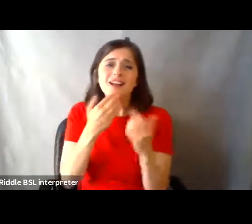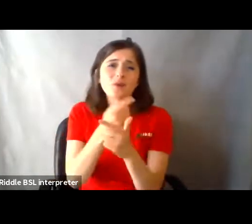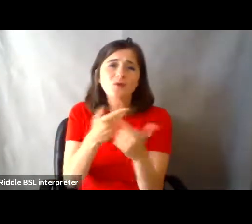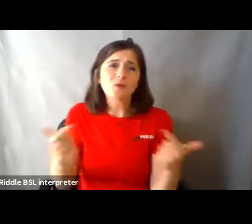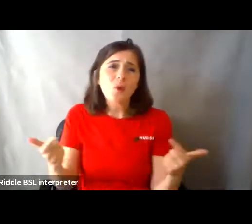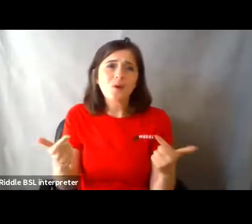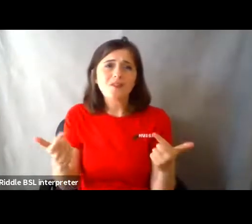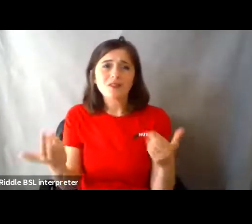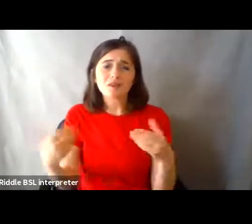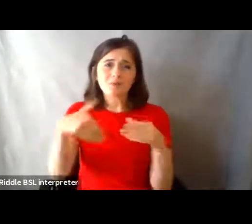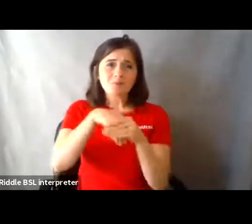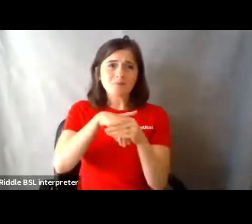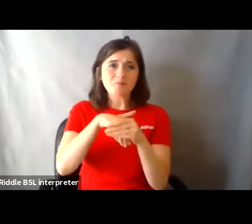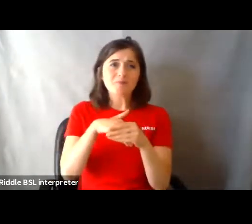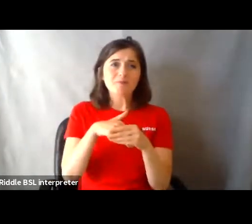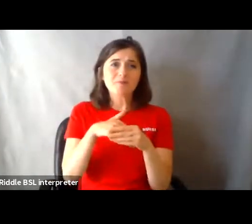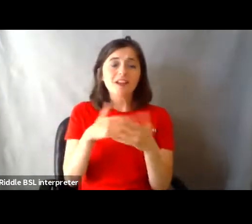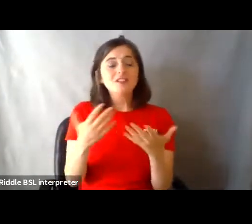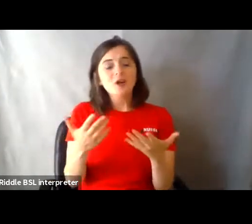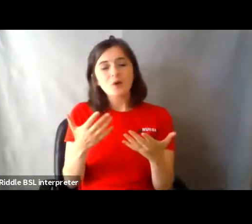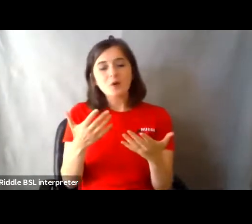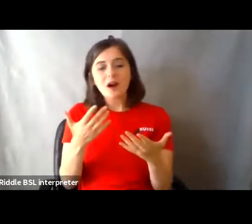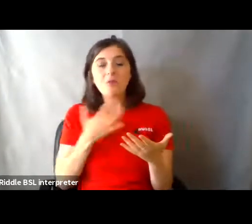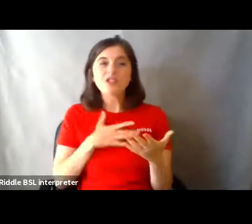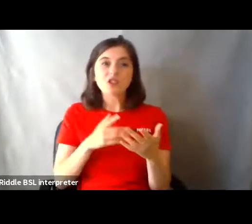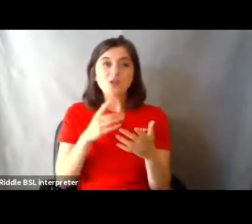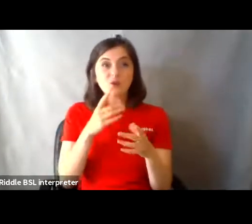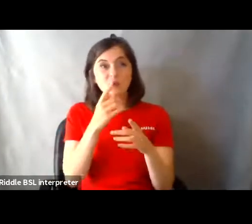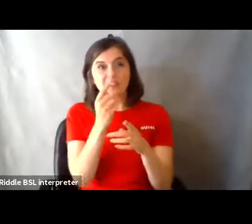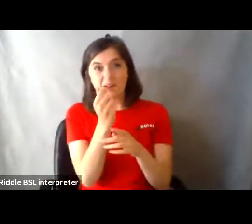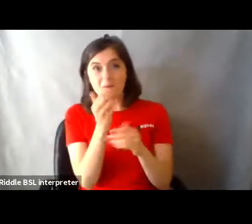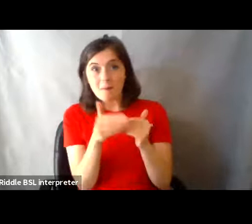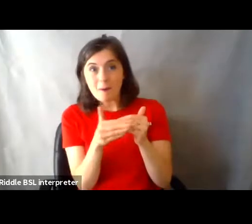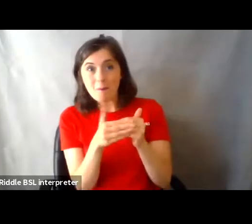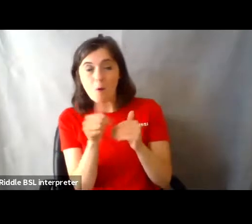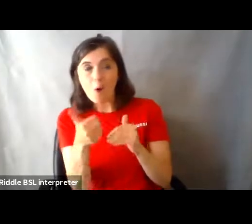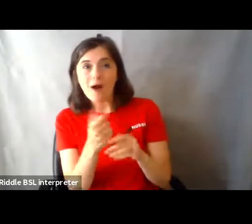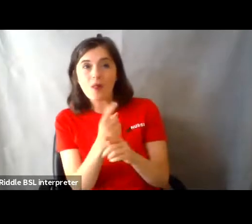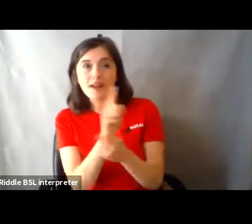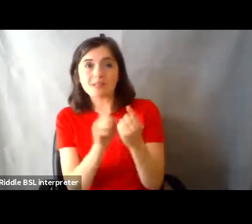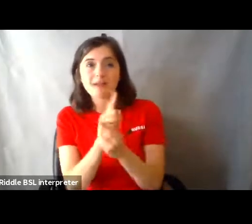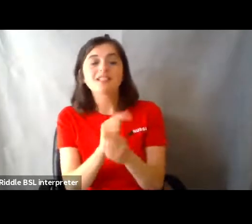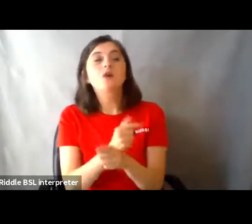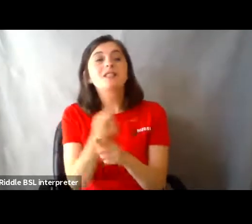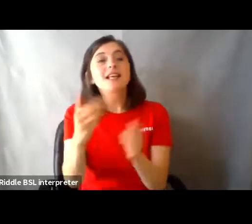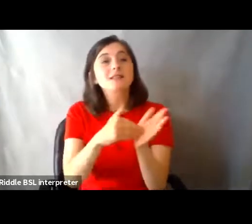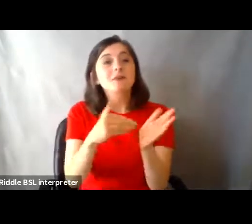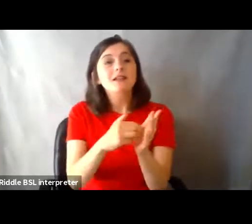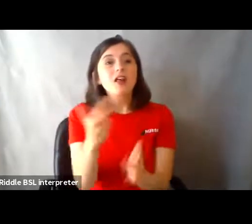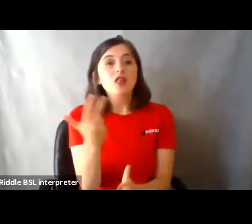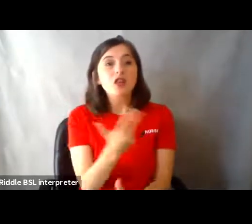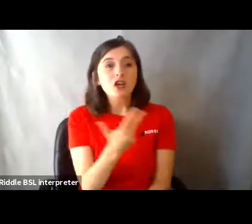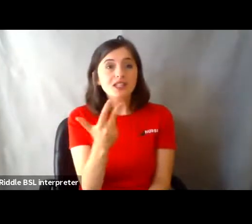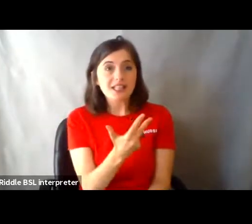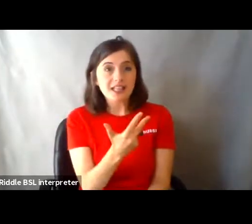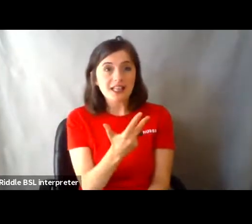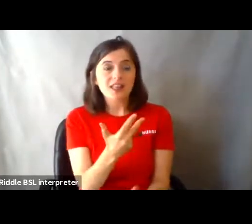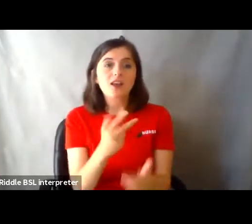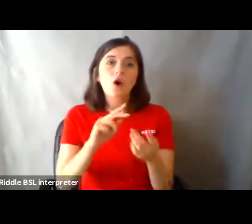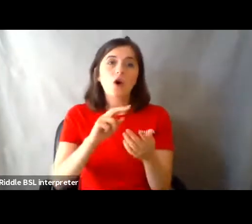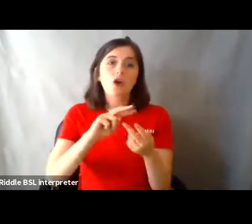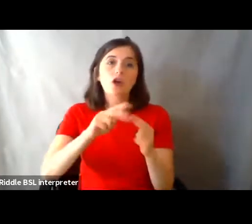along and taking part. So I'll just say a bit more about the next meeting. That's next Monday, the 13th. And it's on